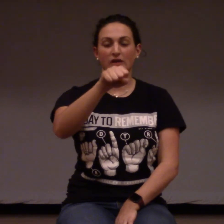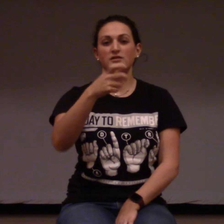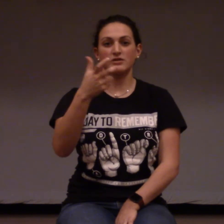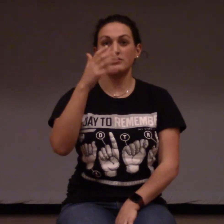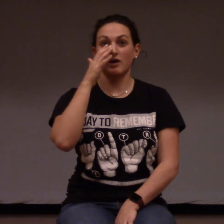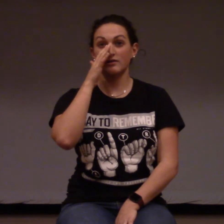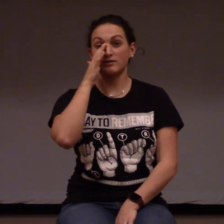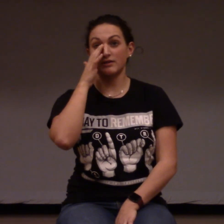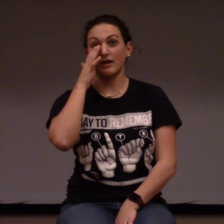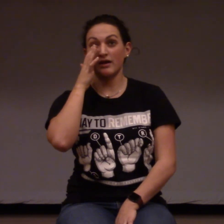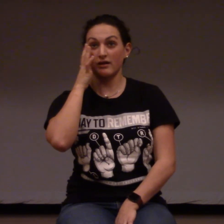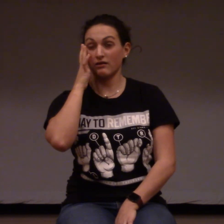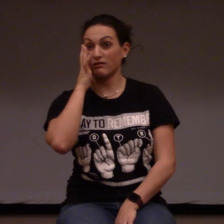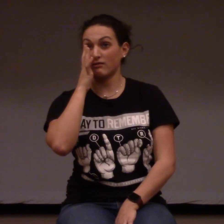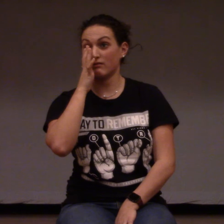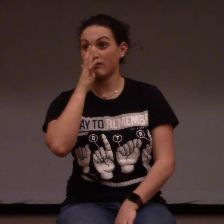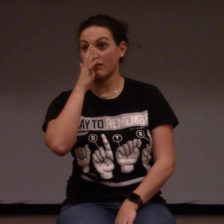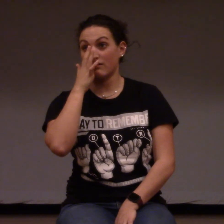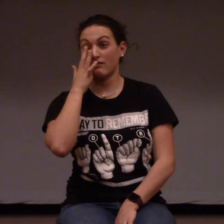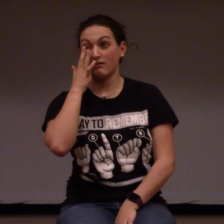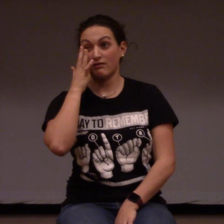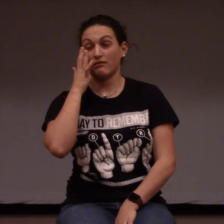So you can also say,